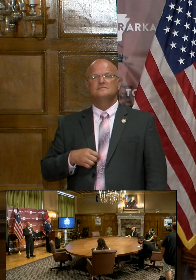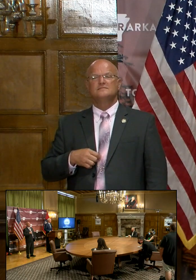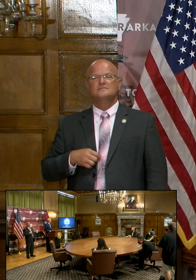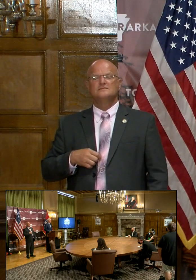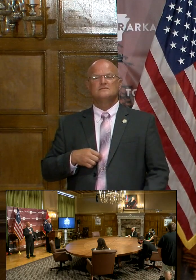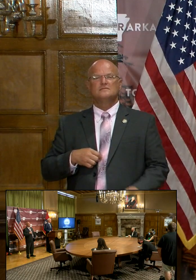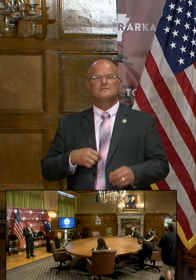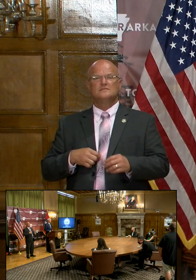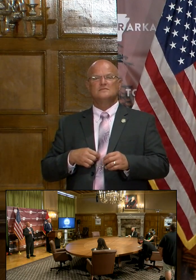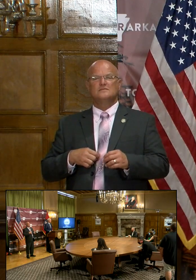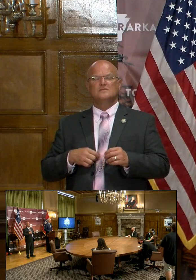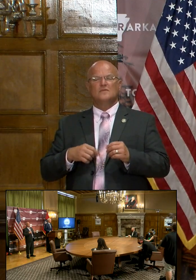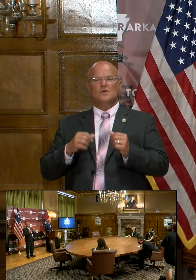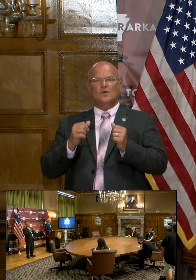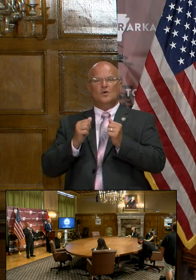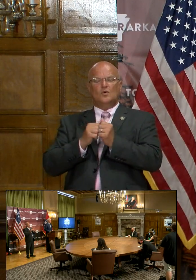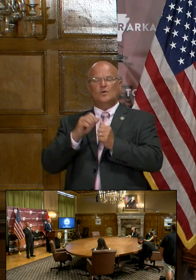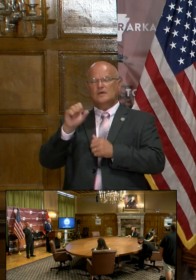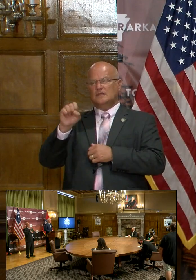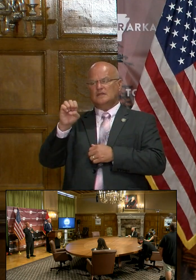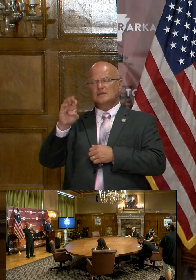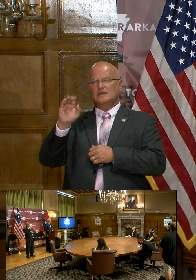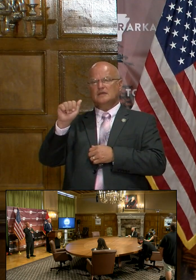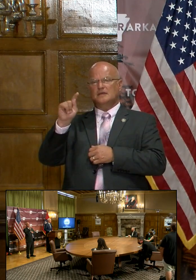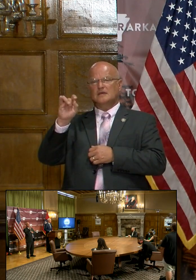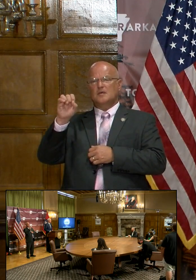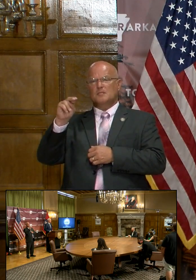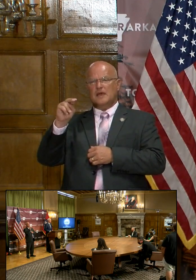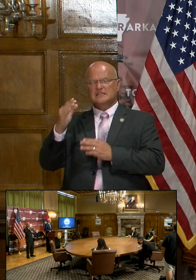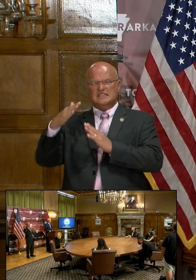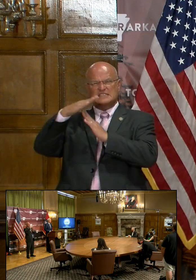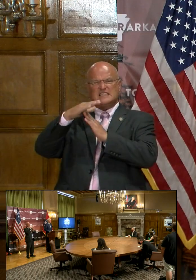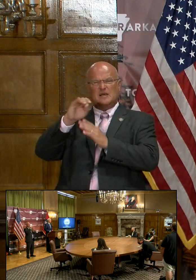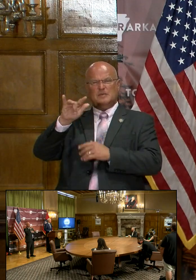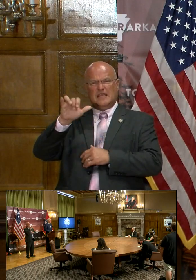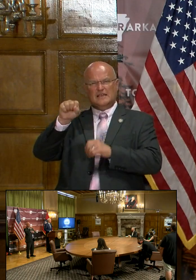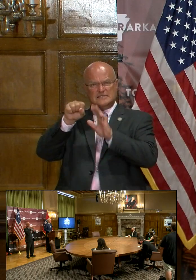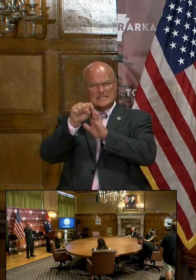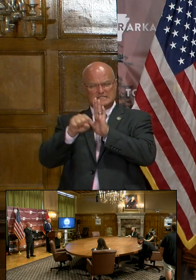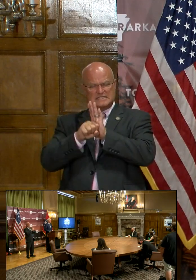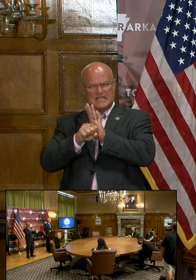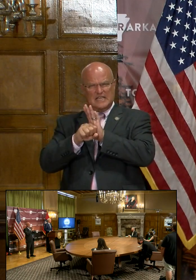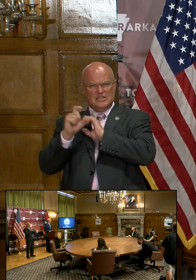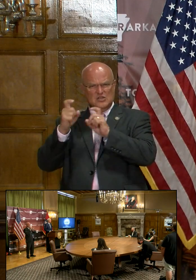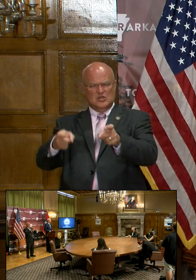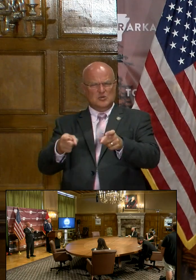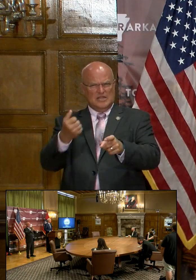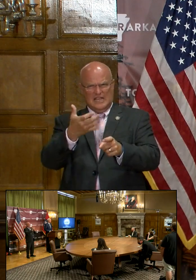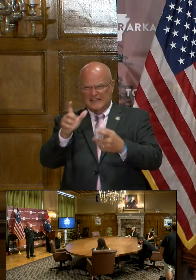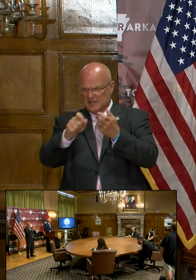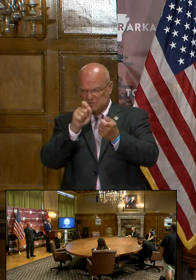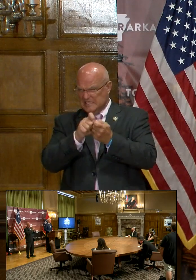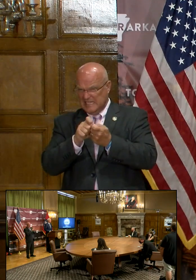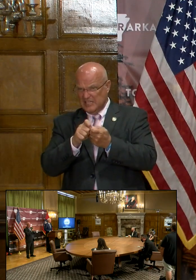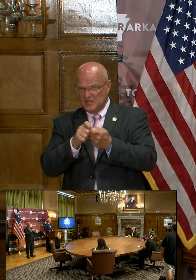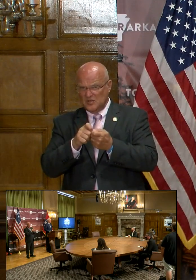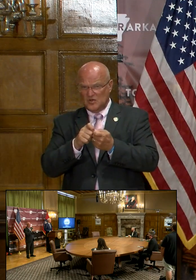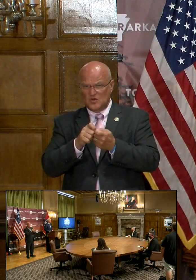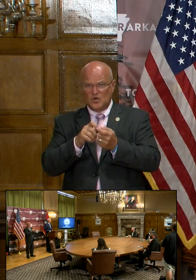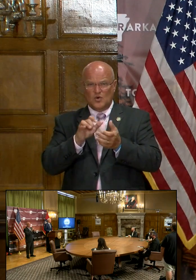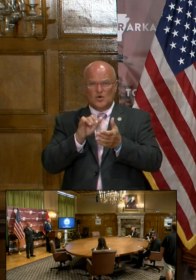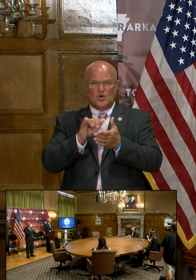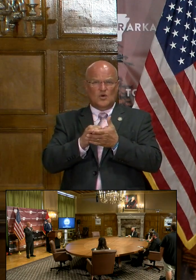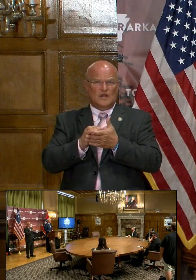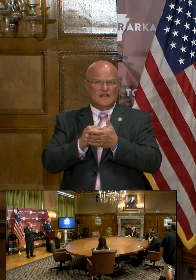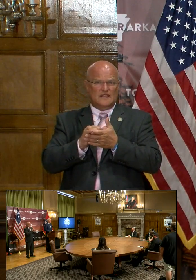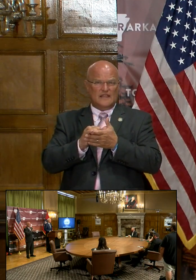with Sebastian County being one of the top counties in the state for new active cases, can we attribute that to anything in particular? Is that